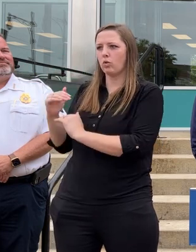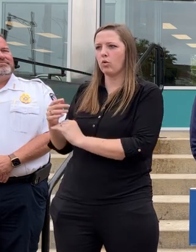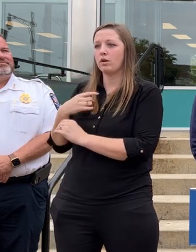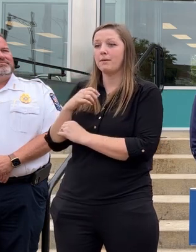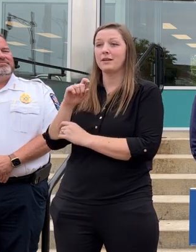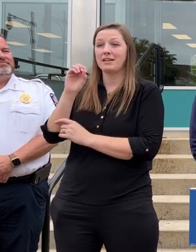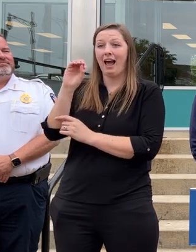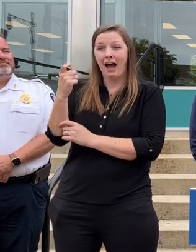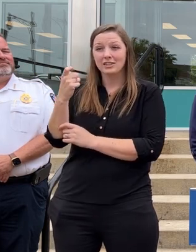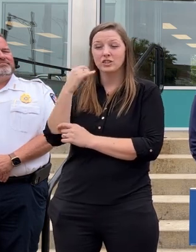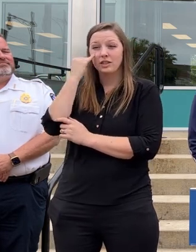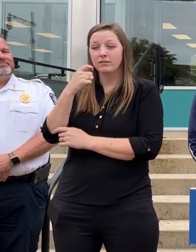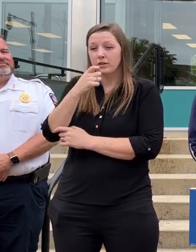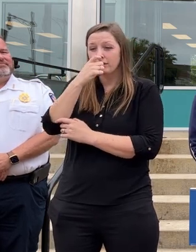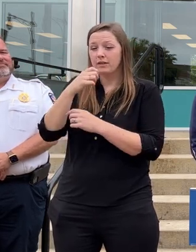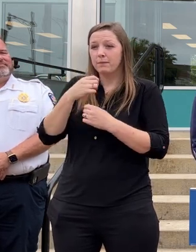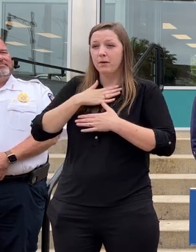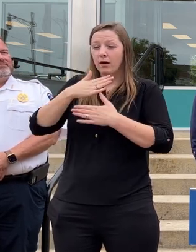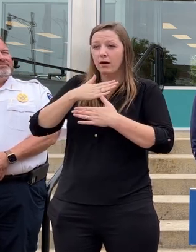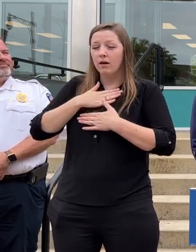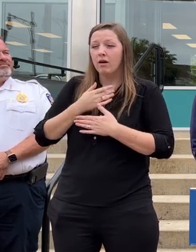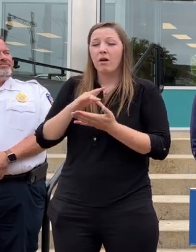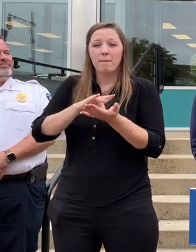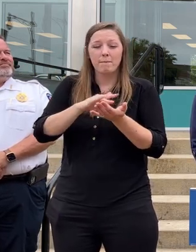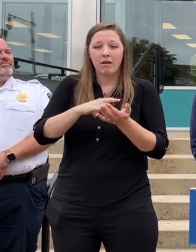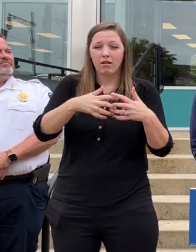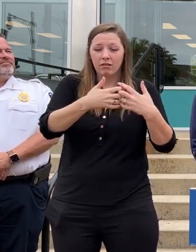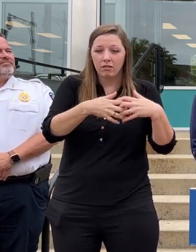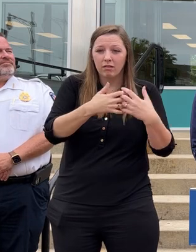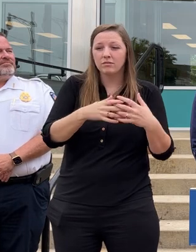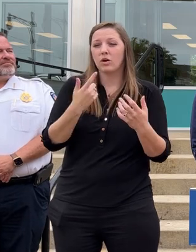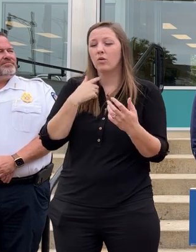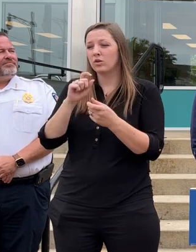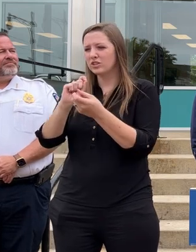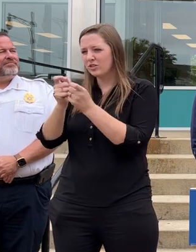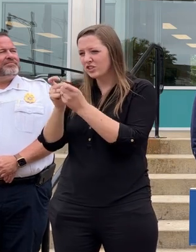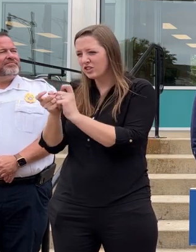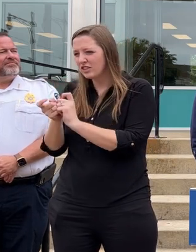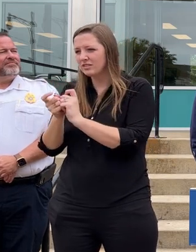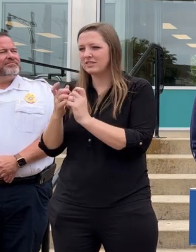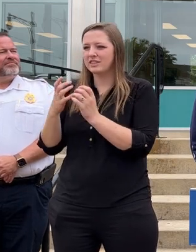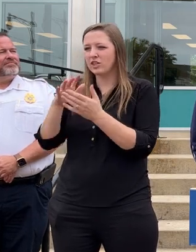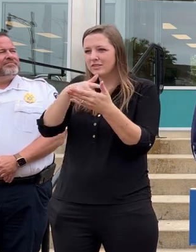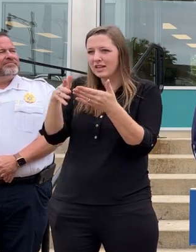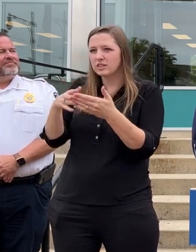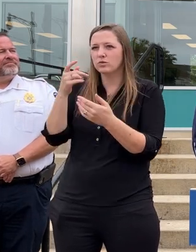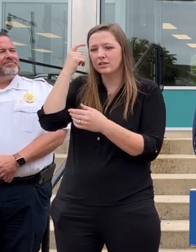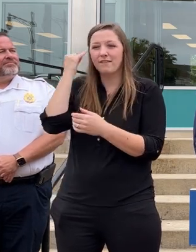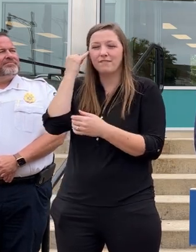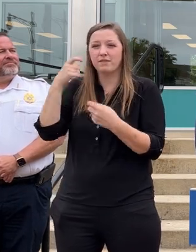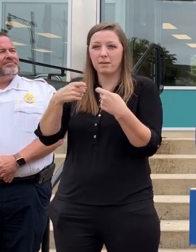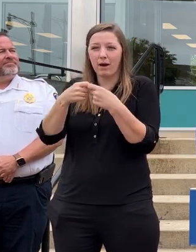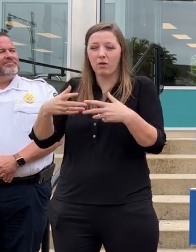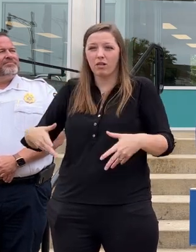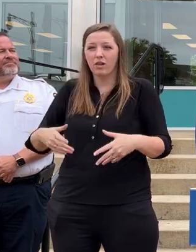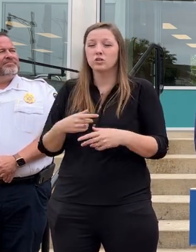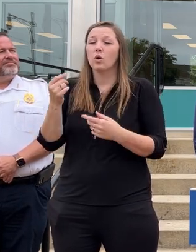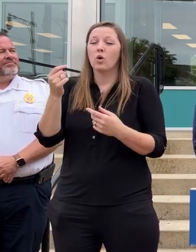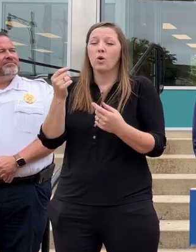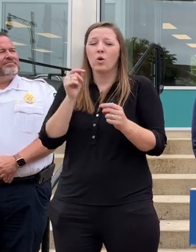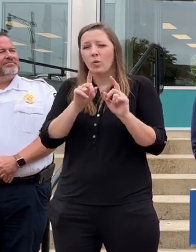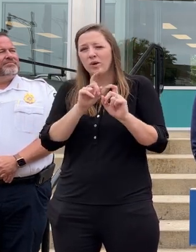need oxygen, medical device charging, or adjusting treatment schedules in case of power loss or inability to travel. And some questions you